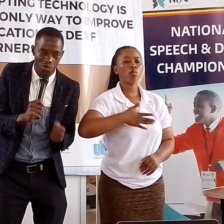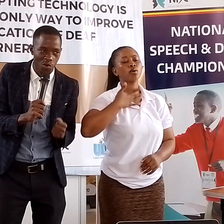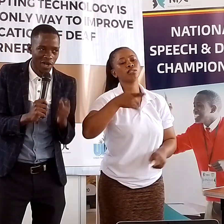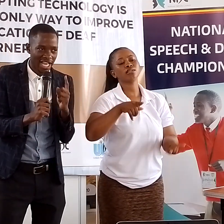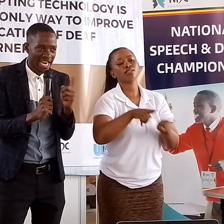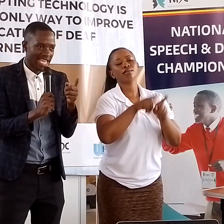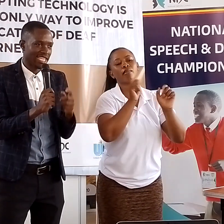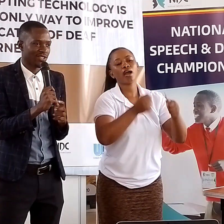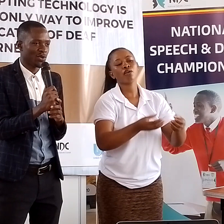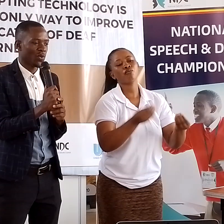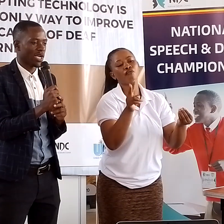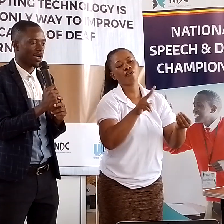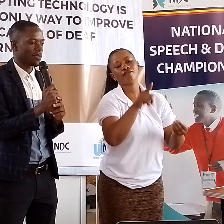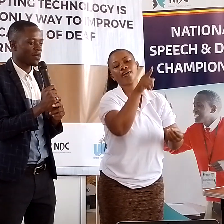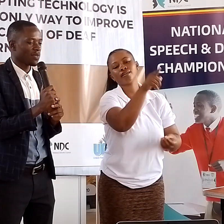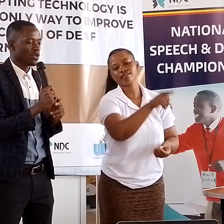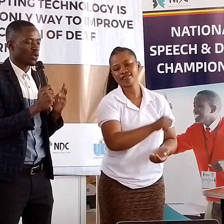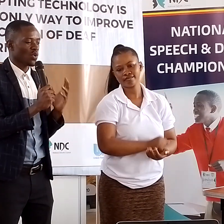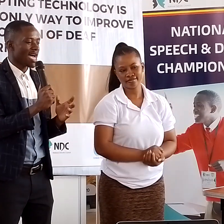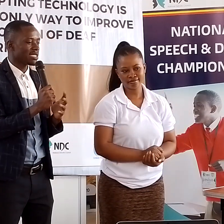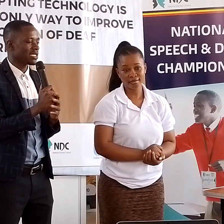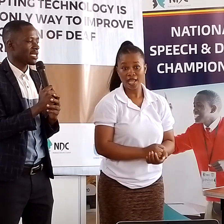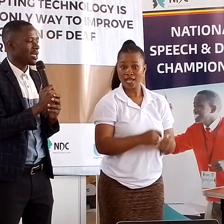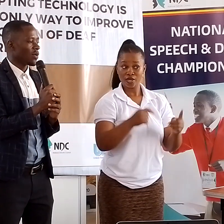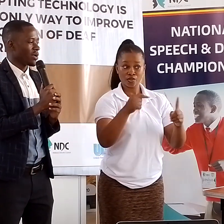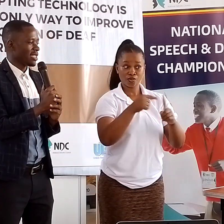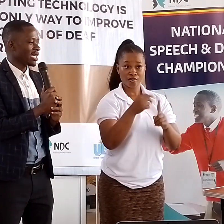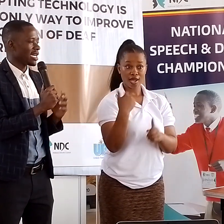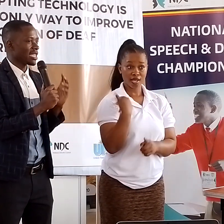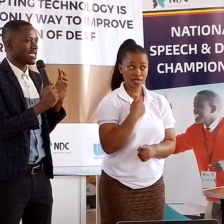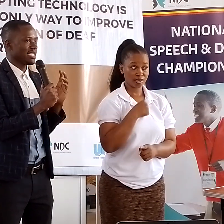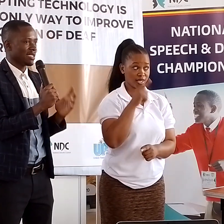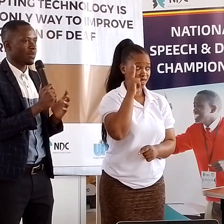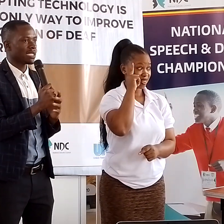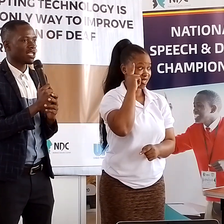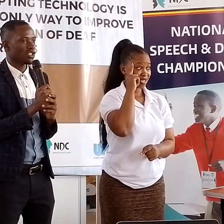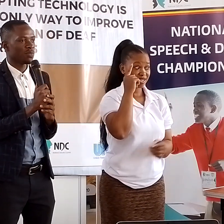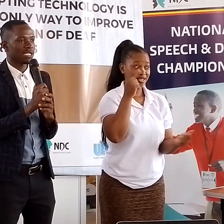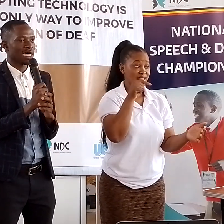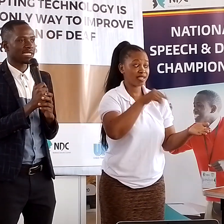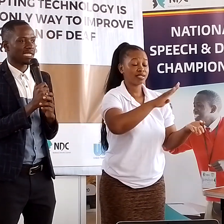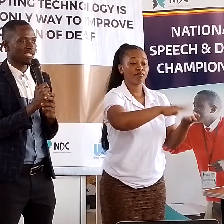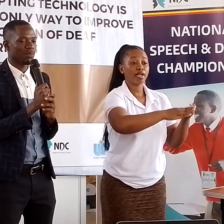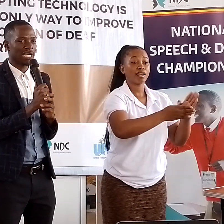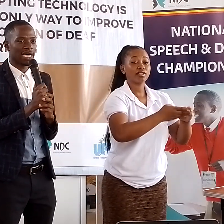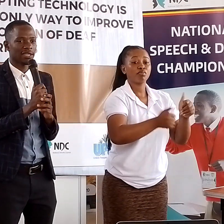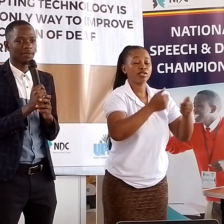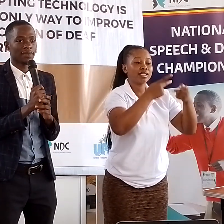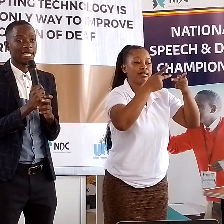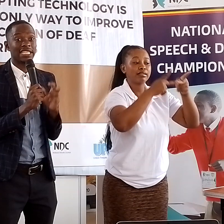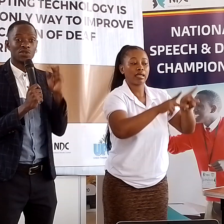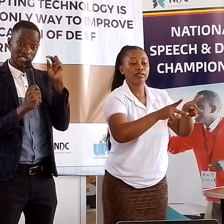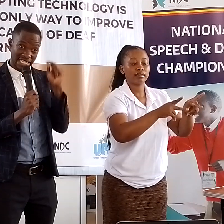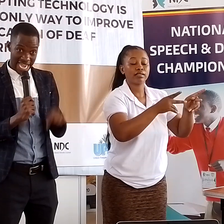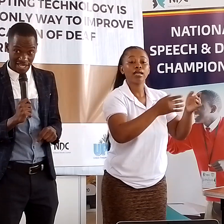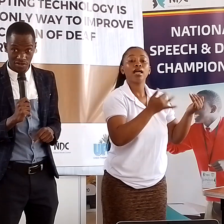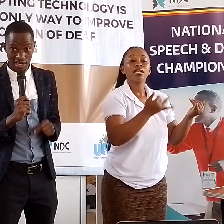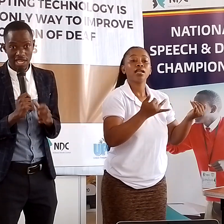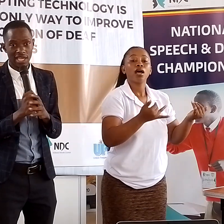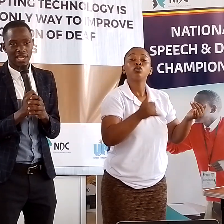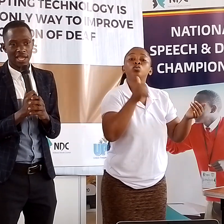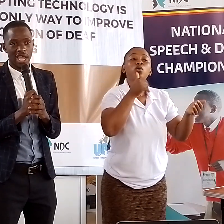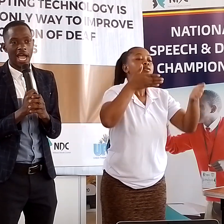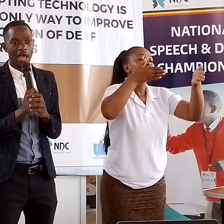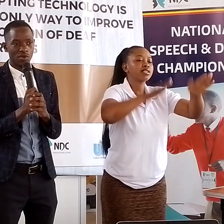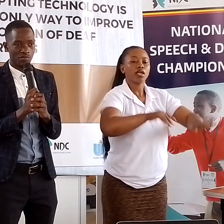also do like he's doing. So to us, we think that this partnership that has just begun is not dying